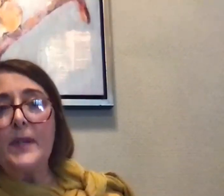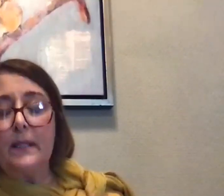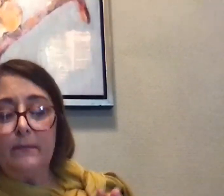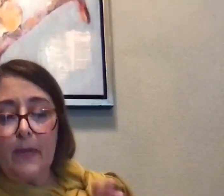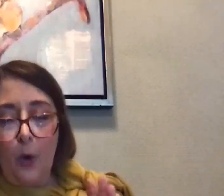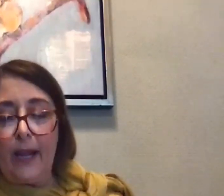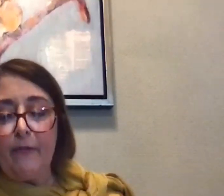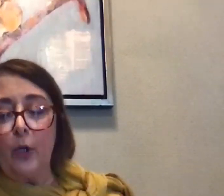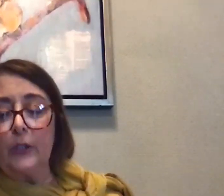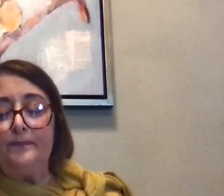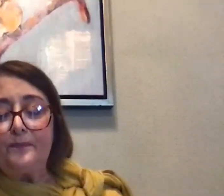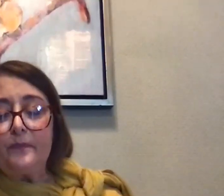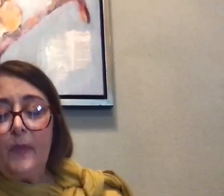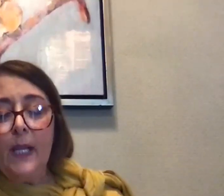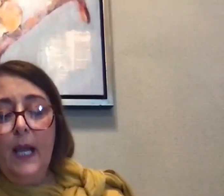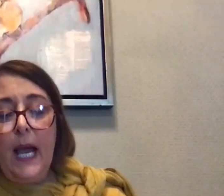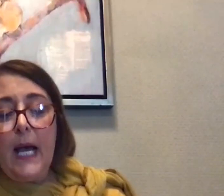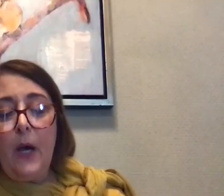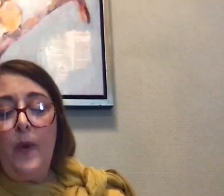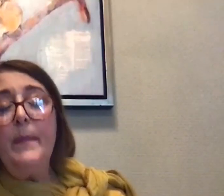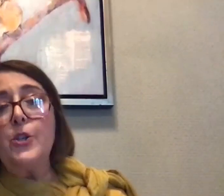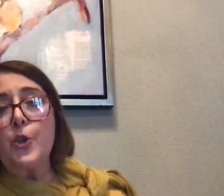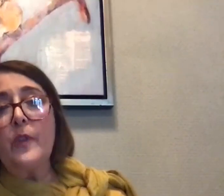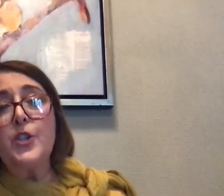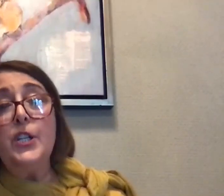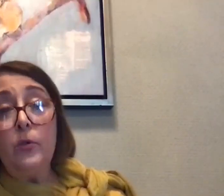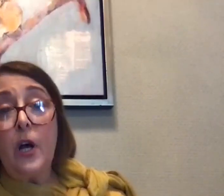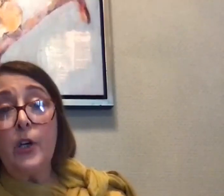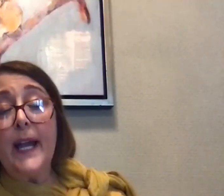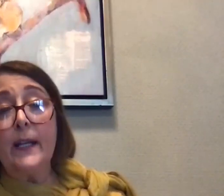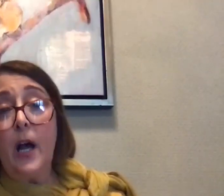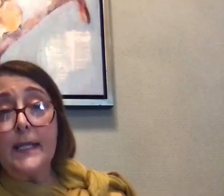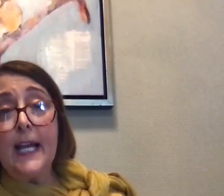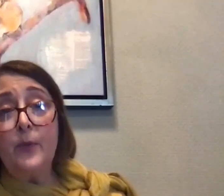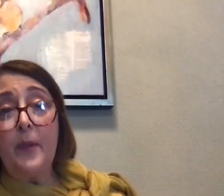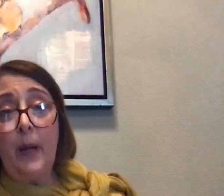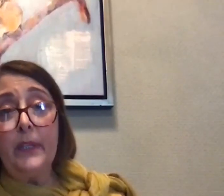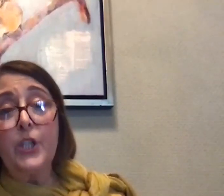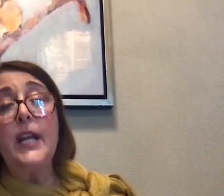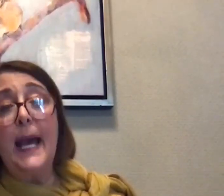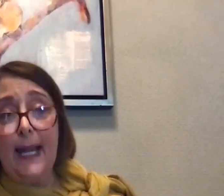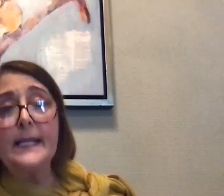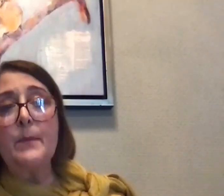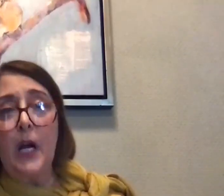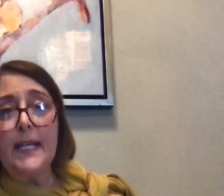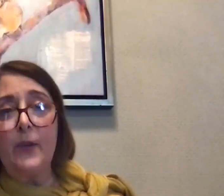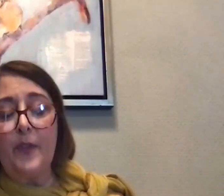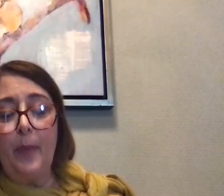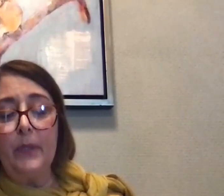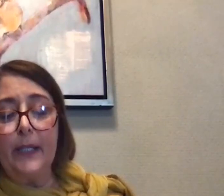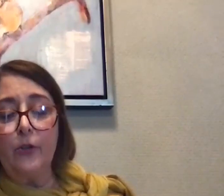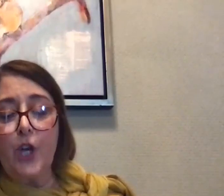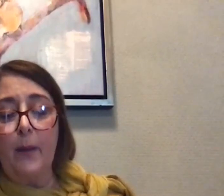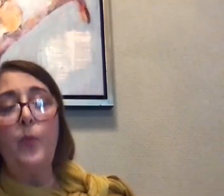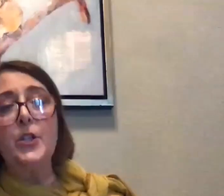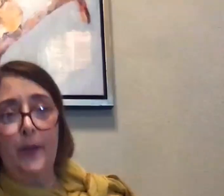that wasn't okay for her. We made sure that she no longer had contact with the public. She had had some contact with the